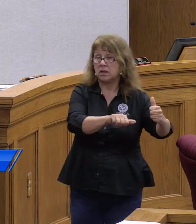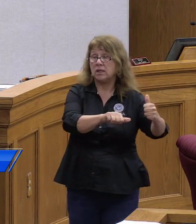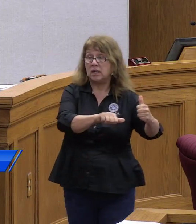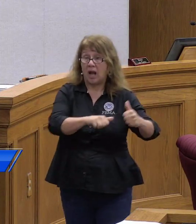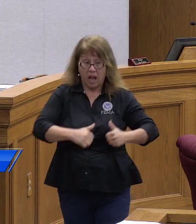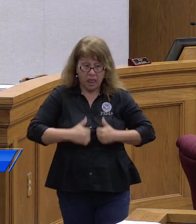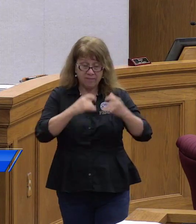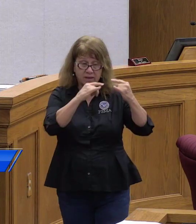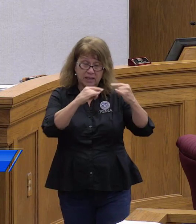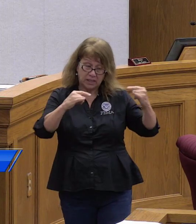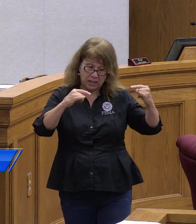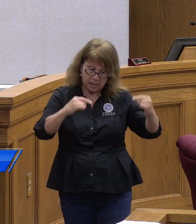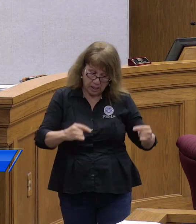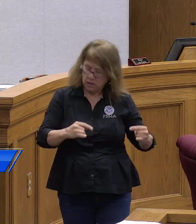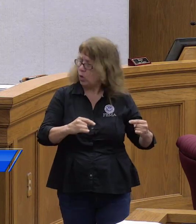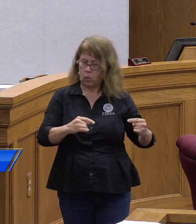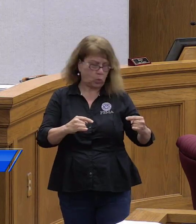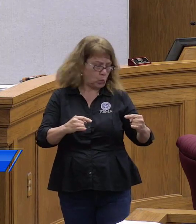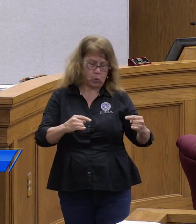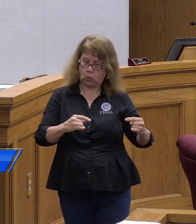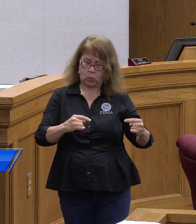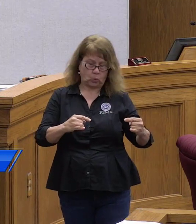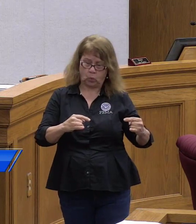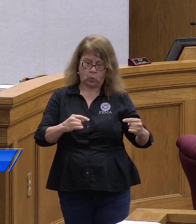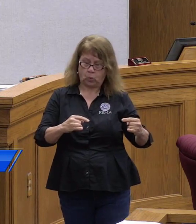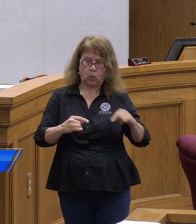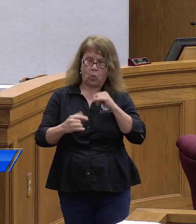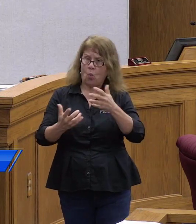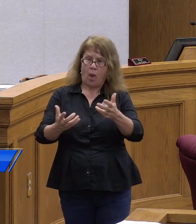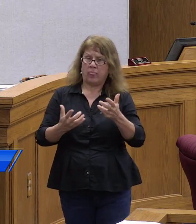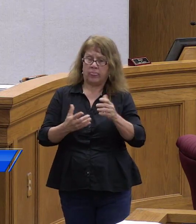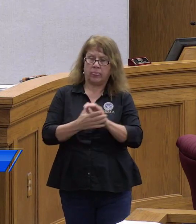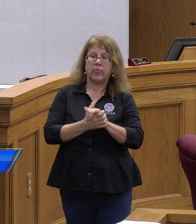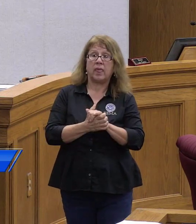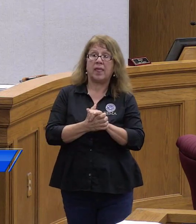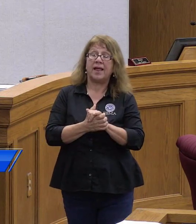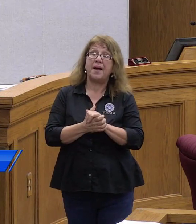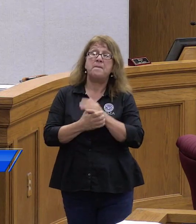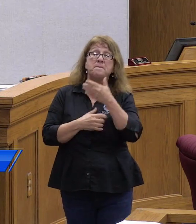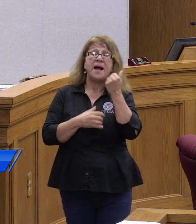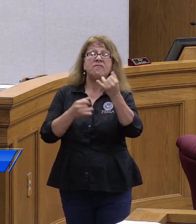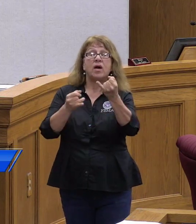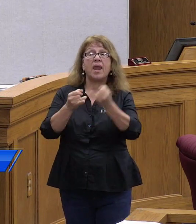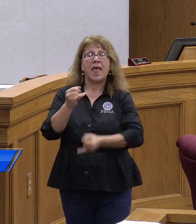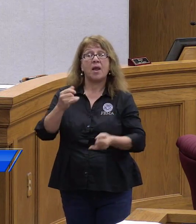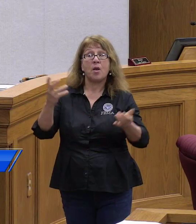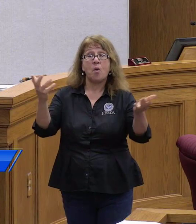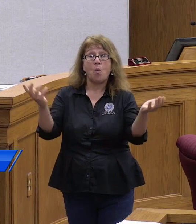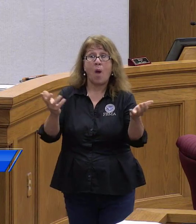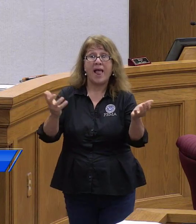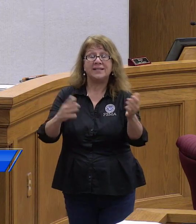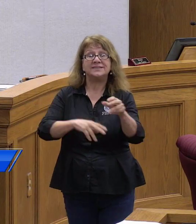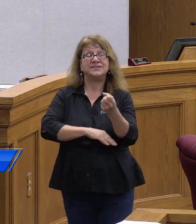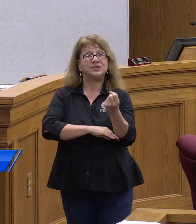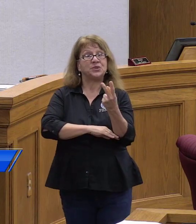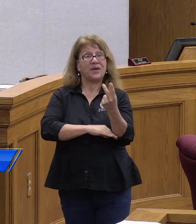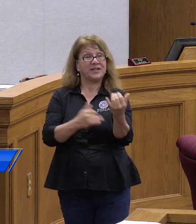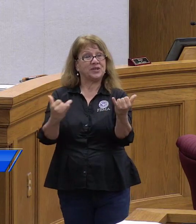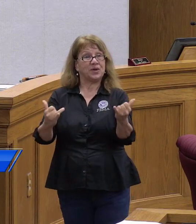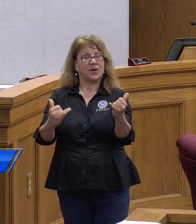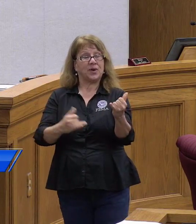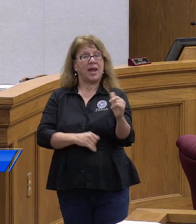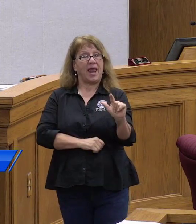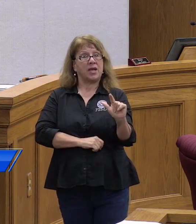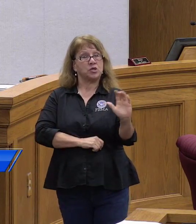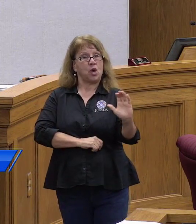with. And we take those reports very seriously. I said I'd leave the best for last. As of noon today, the city of Lake